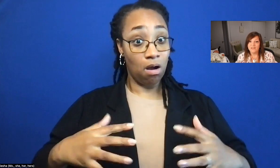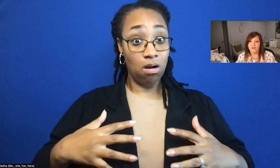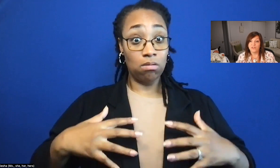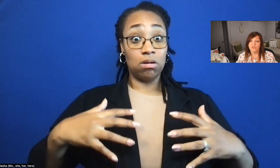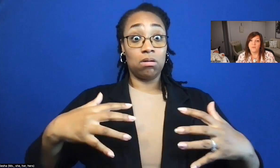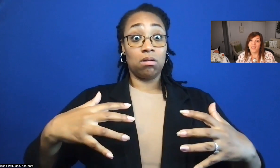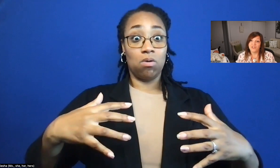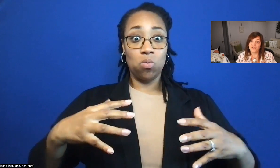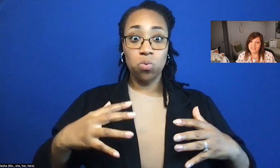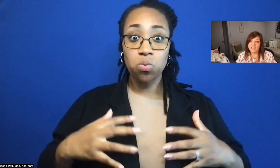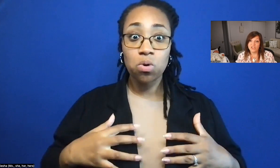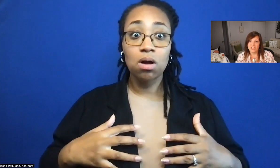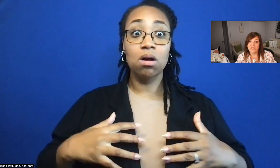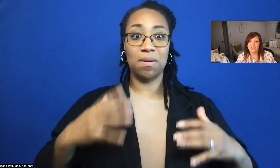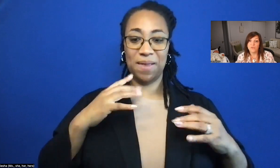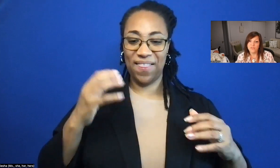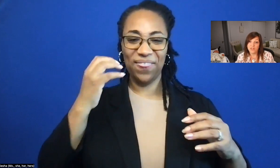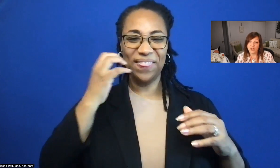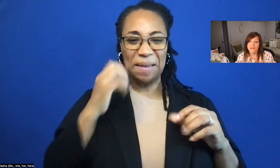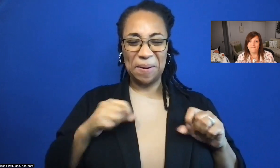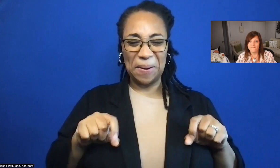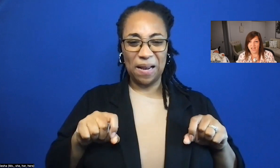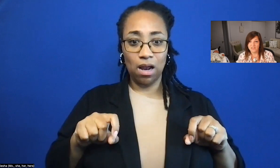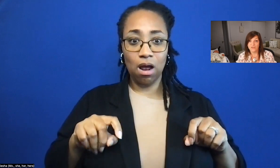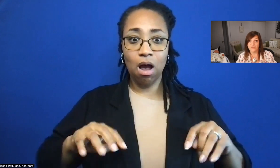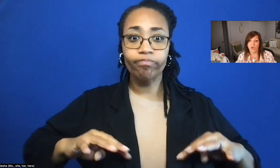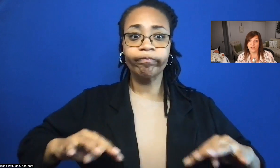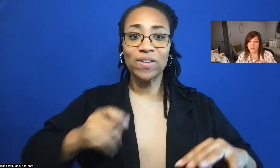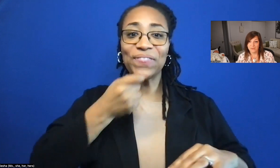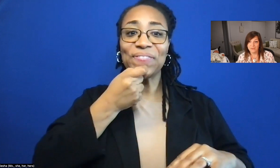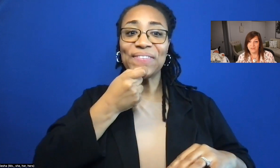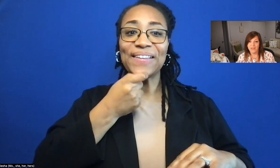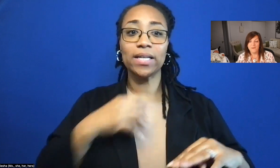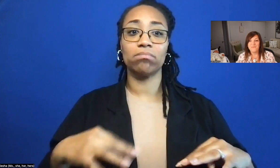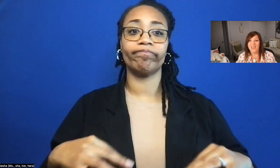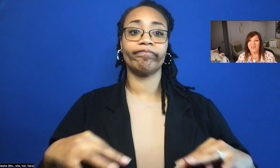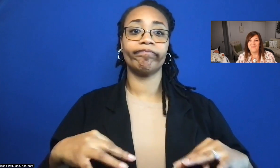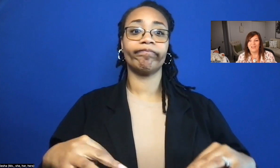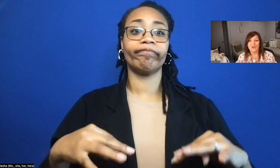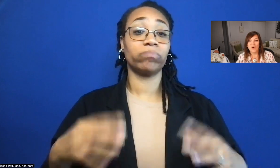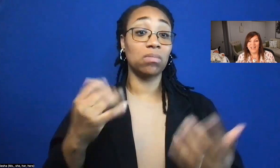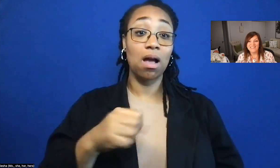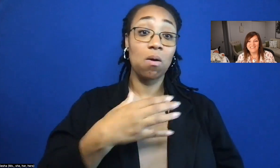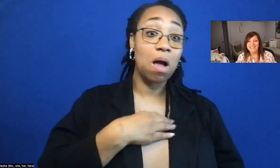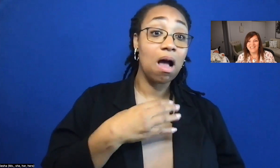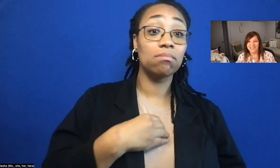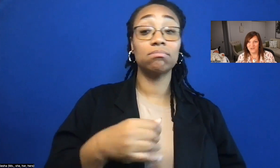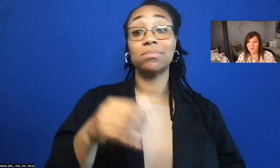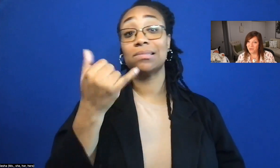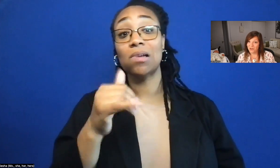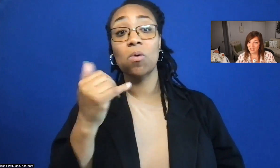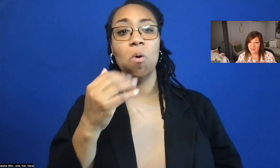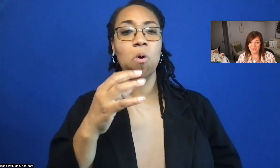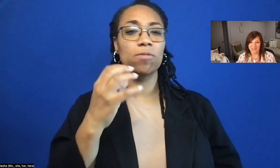in volume and transition to thinner, faster flowing milk. It may look white, yellow,